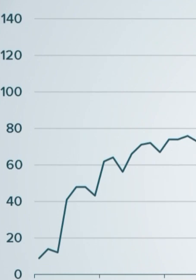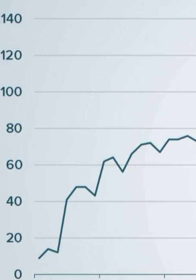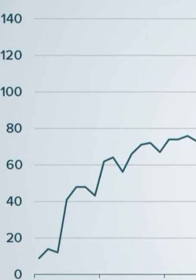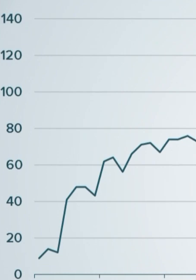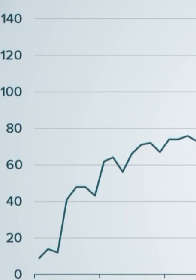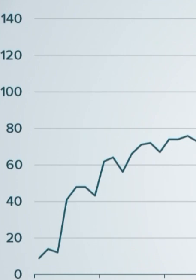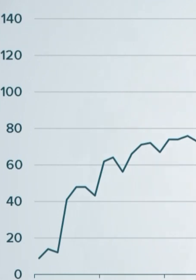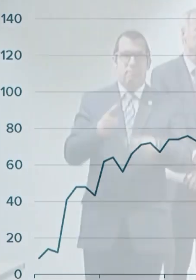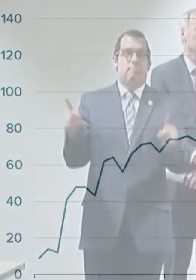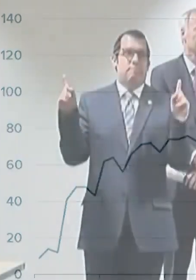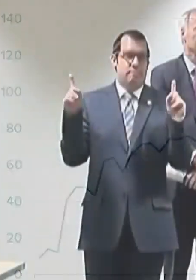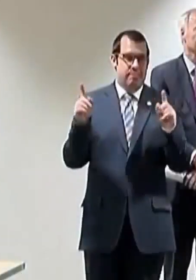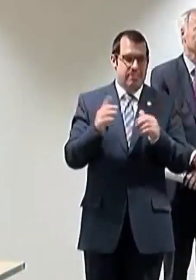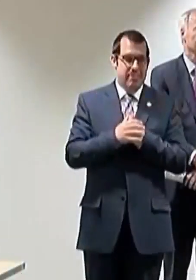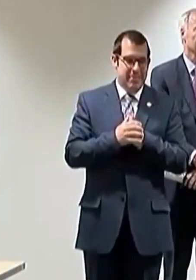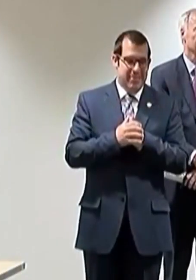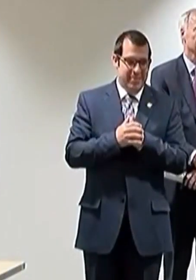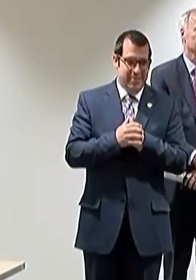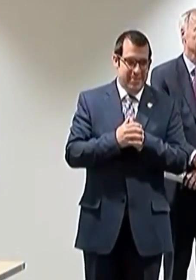feat.